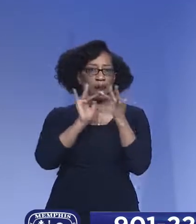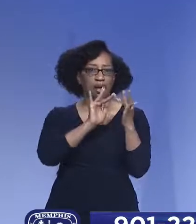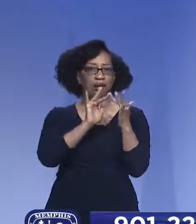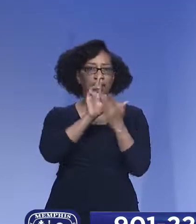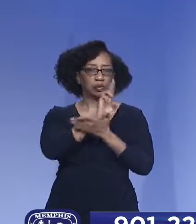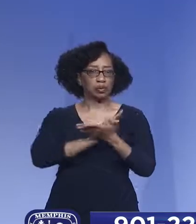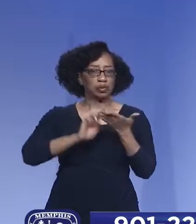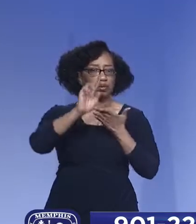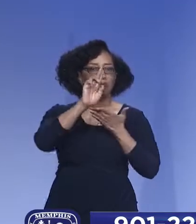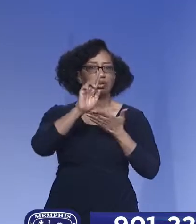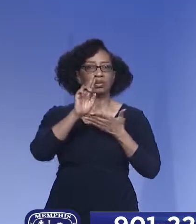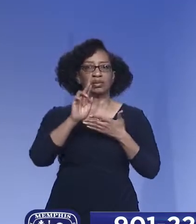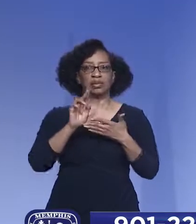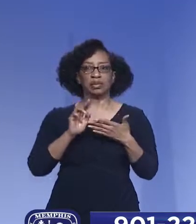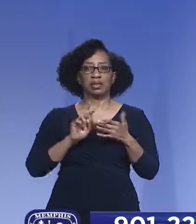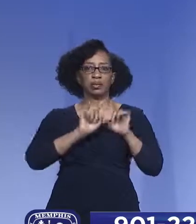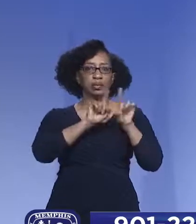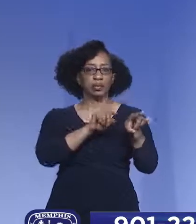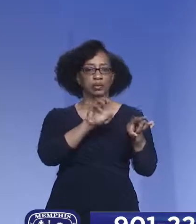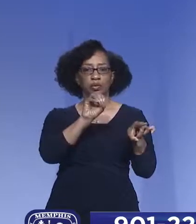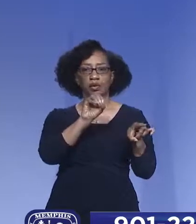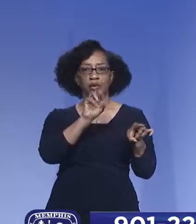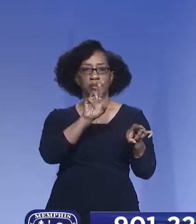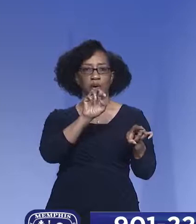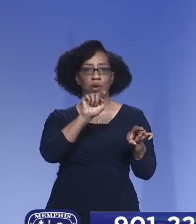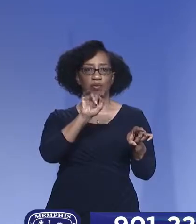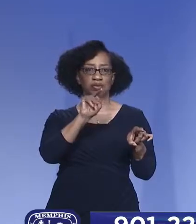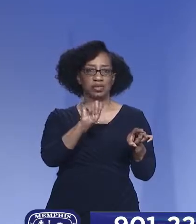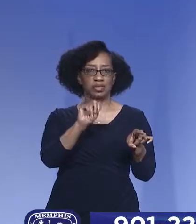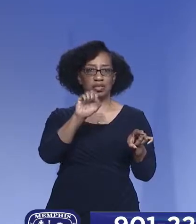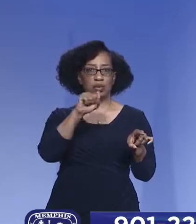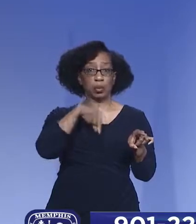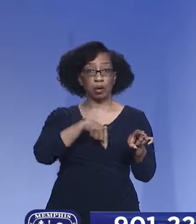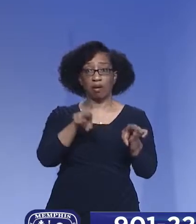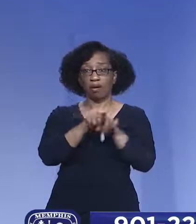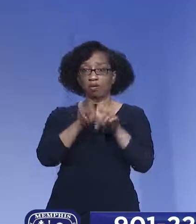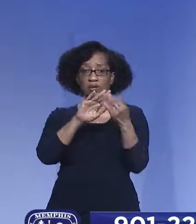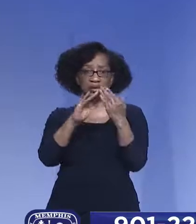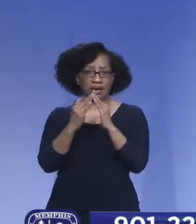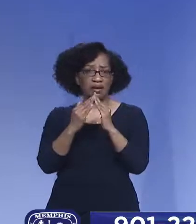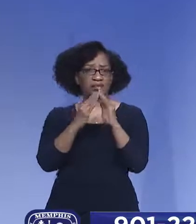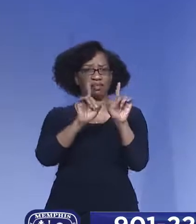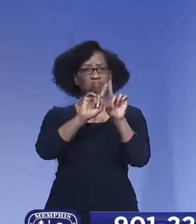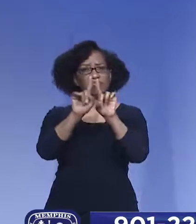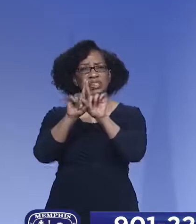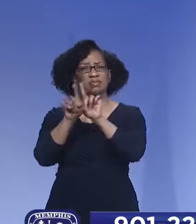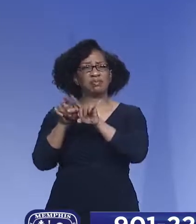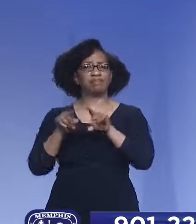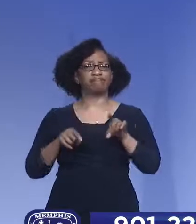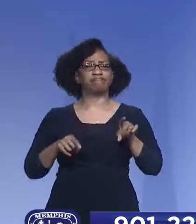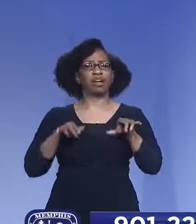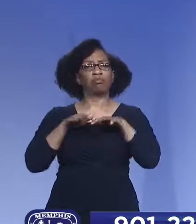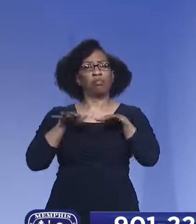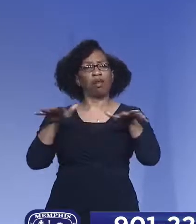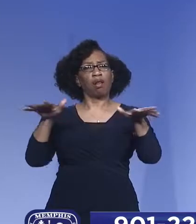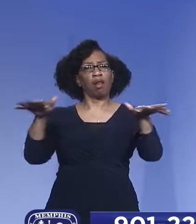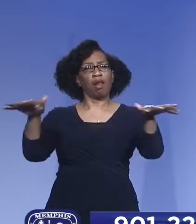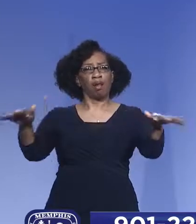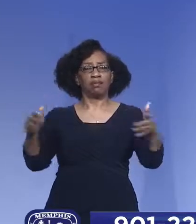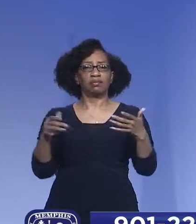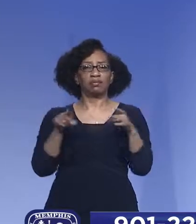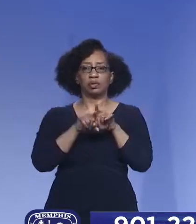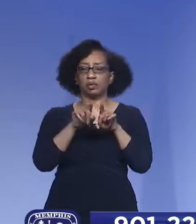to Overton Square. We sent people downtown to several of the local establishments over in Cooper